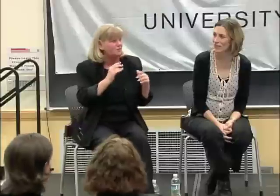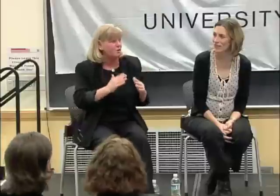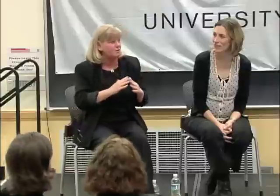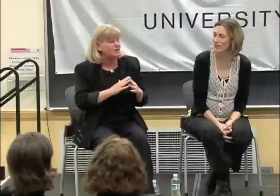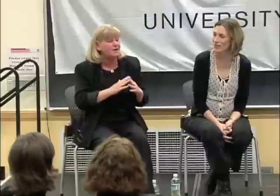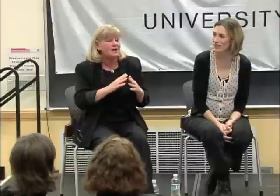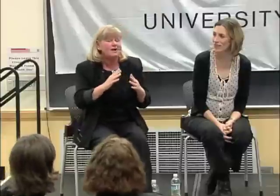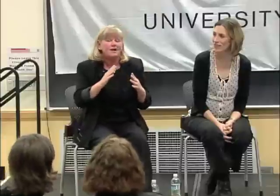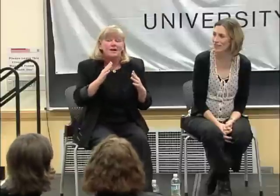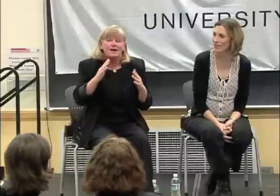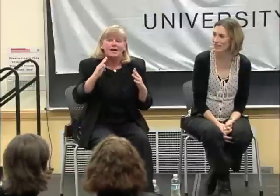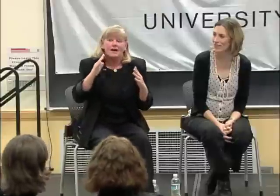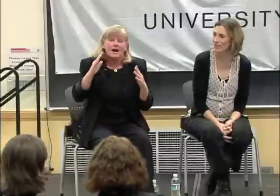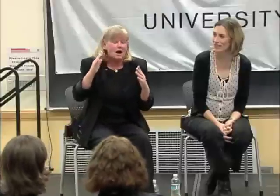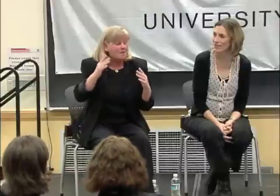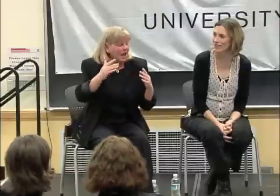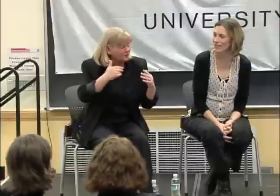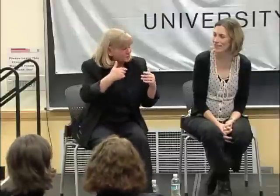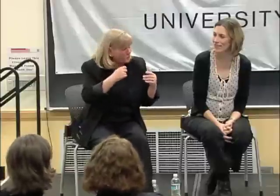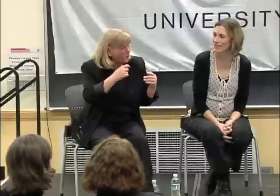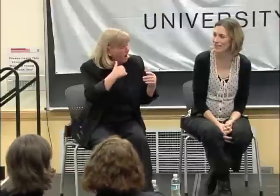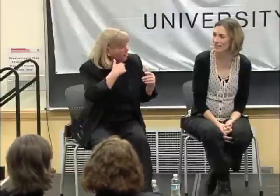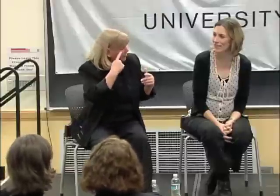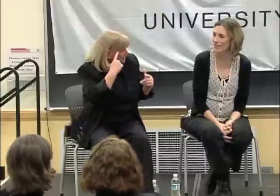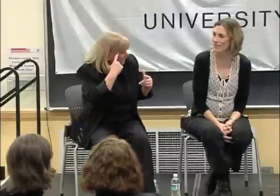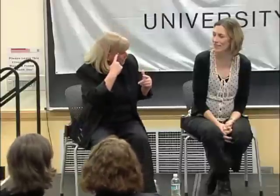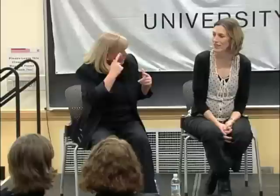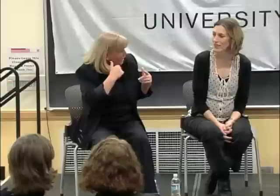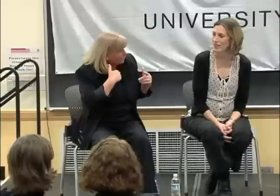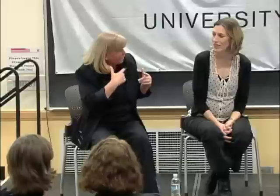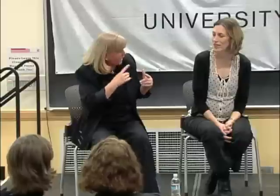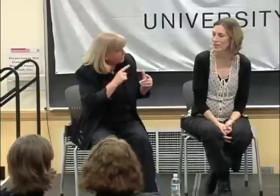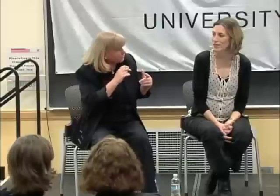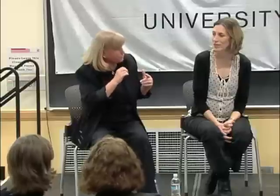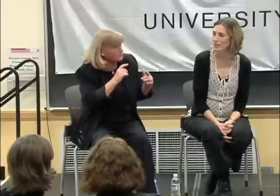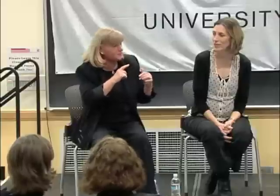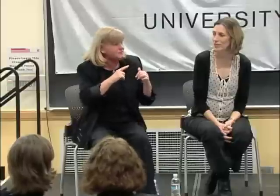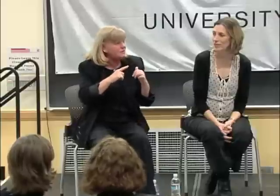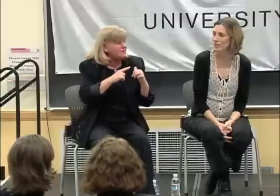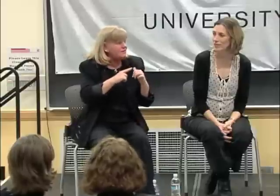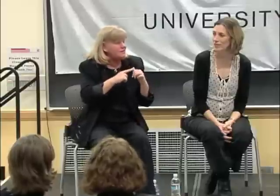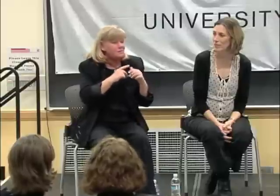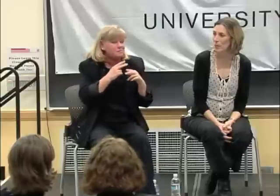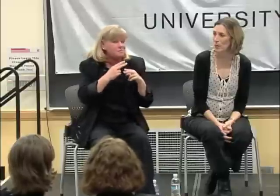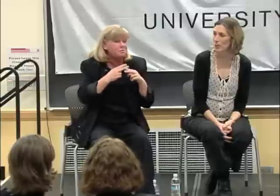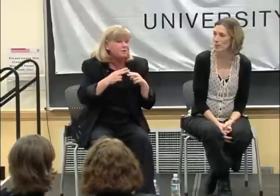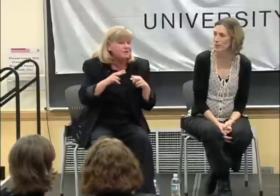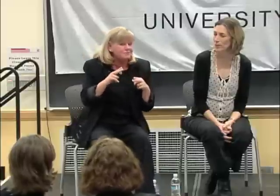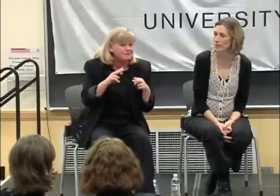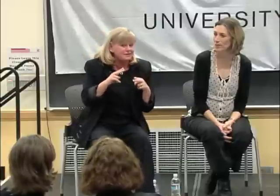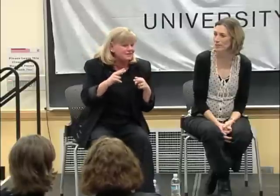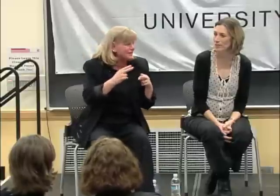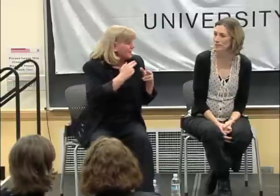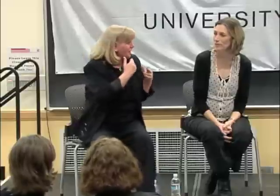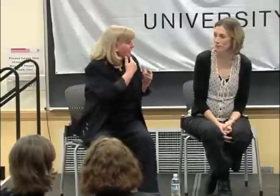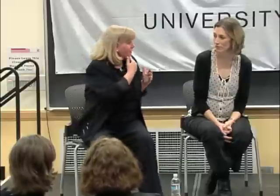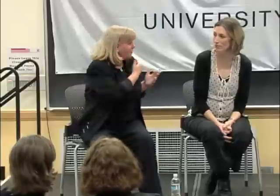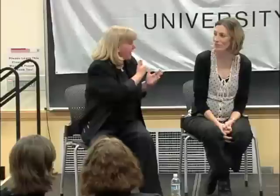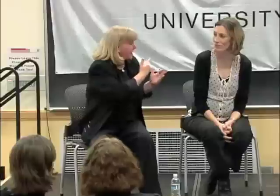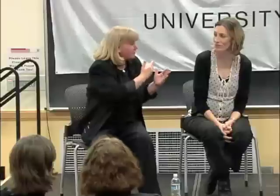performer. And so I think what I would like to do is briefly thank